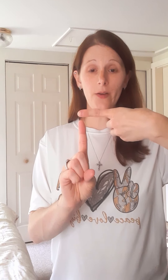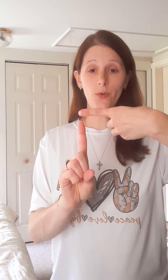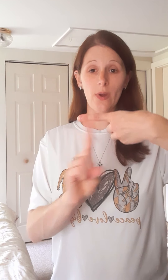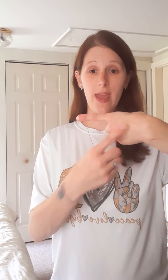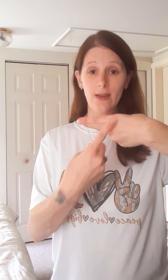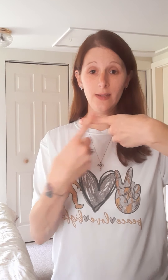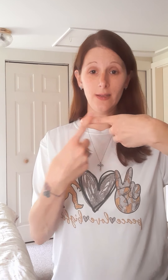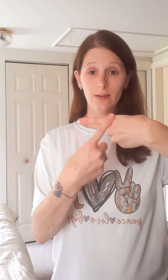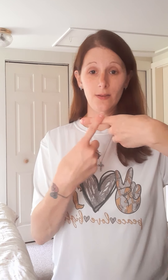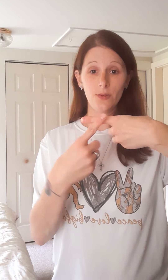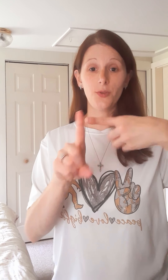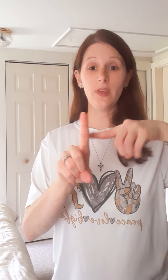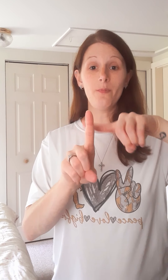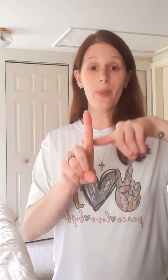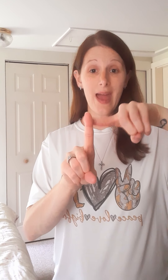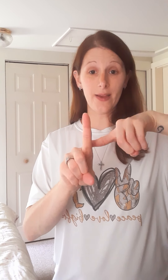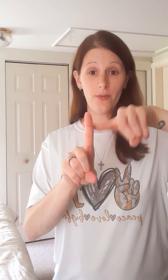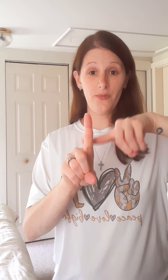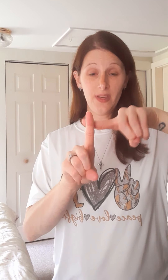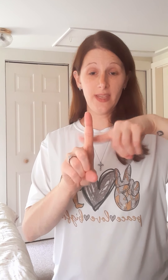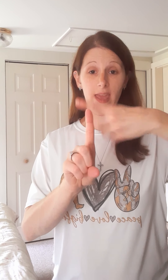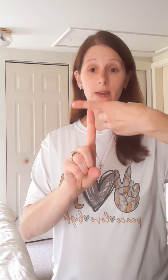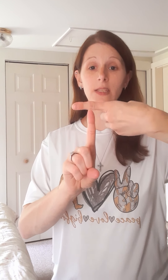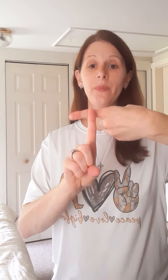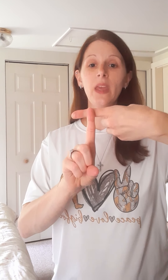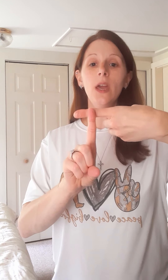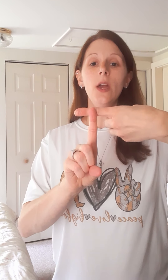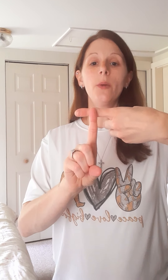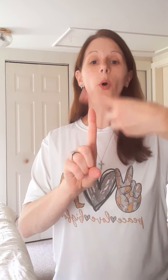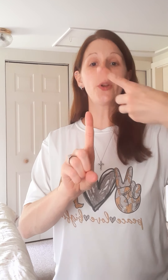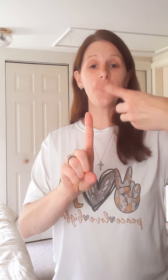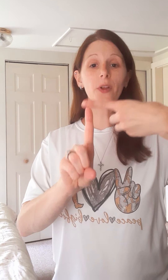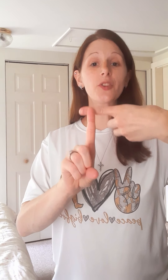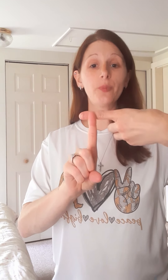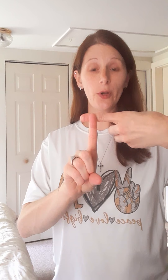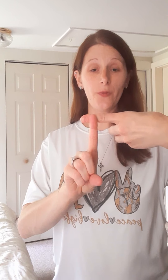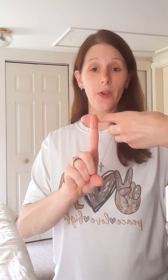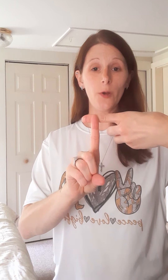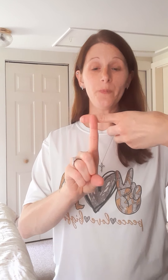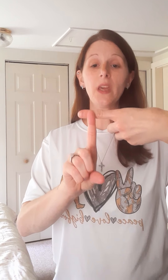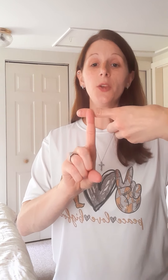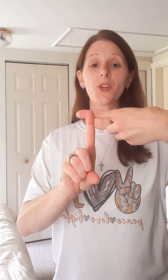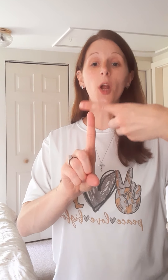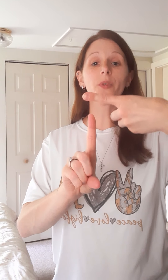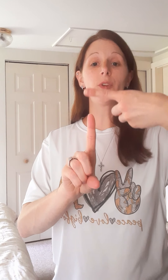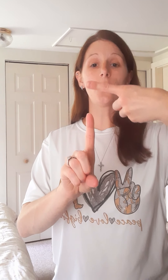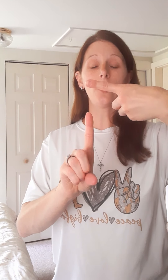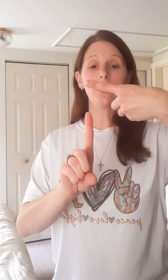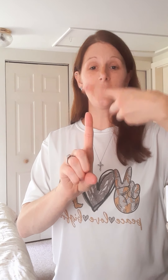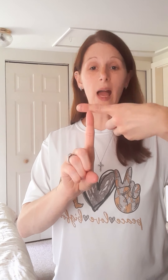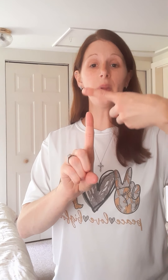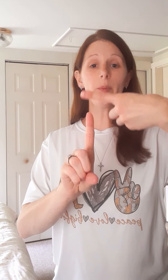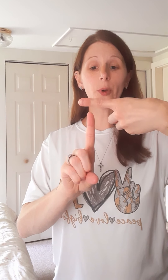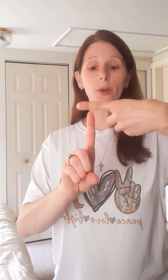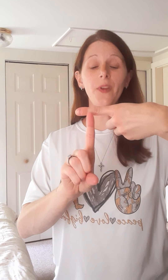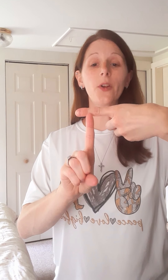your hand to the back of this hand, pointer finger to pointer finger. You start with your dominant pointer finger